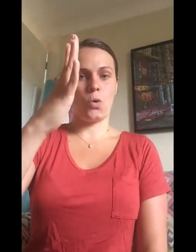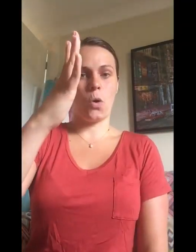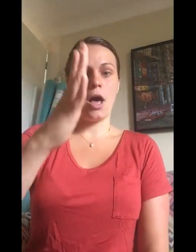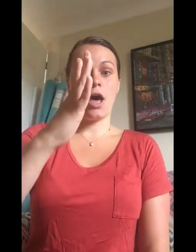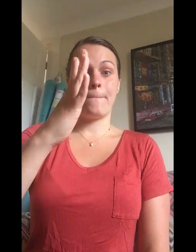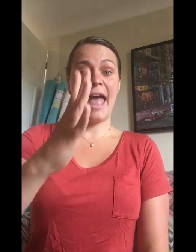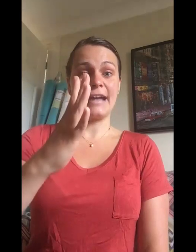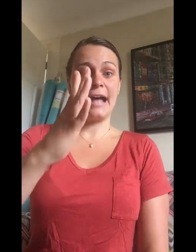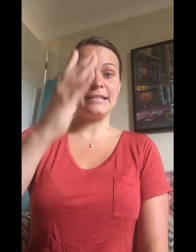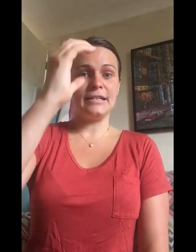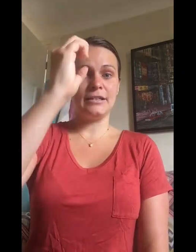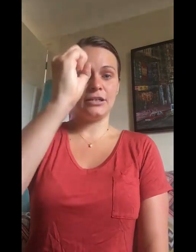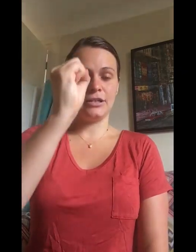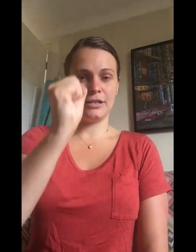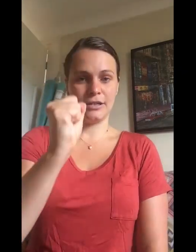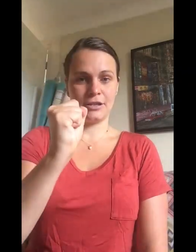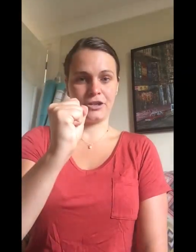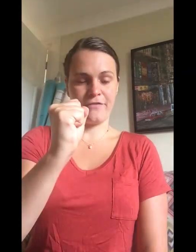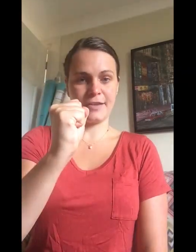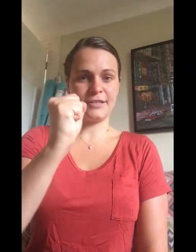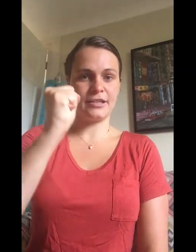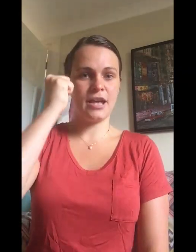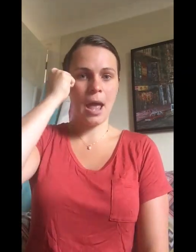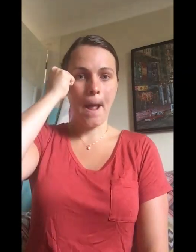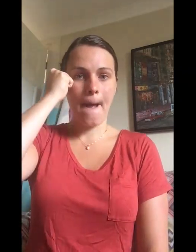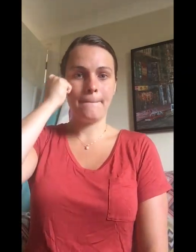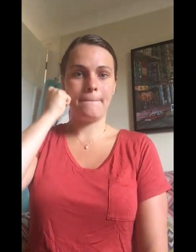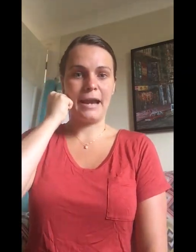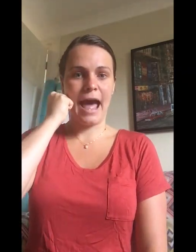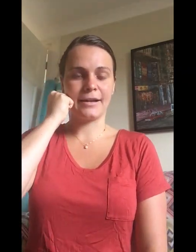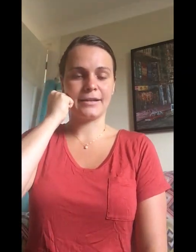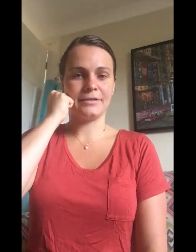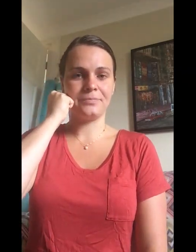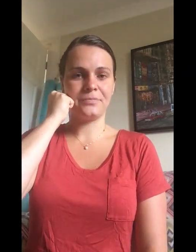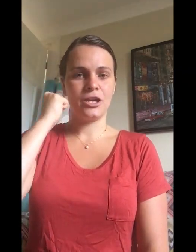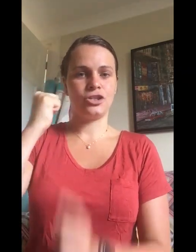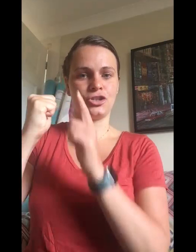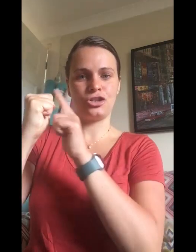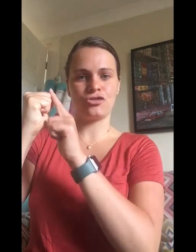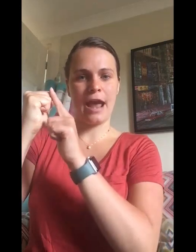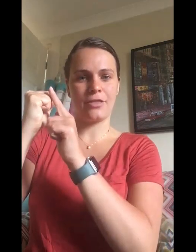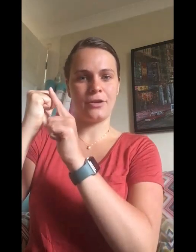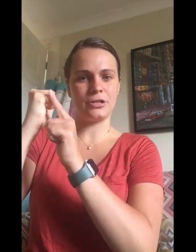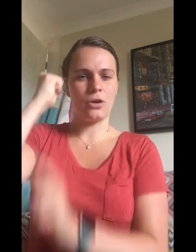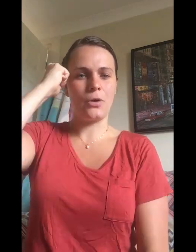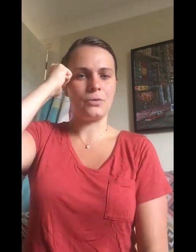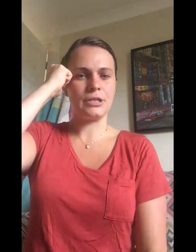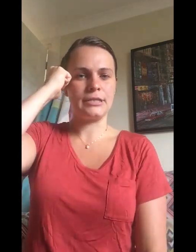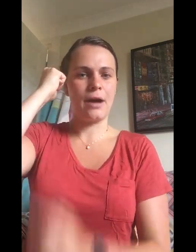your pen hand, going to fist, black. So you're just going to drag those knuckles down